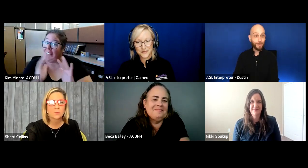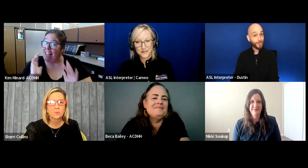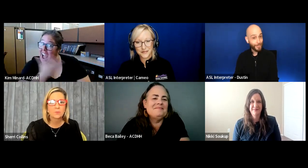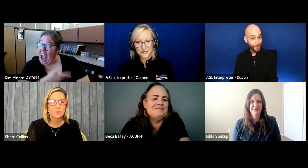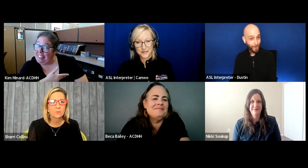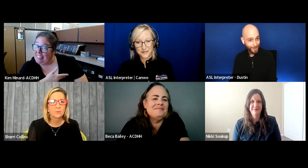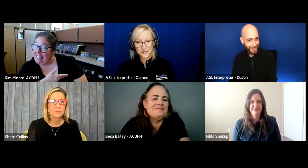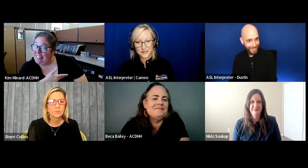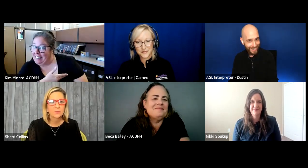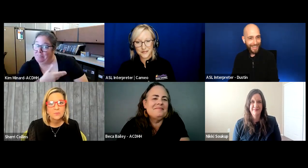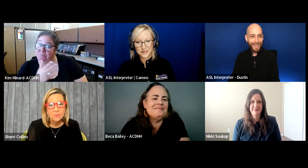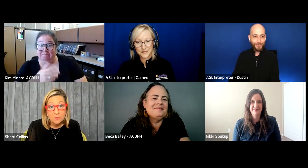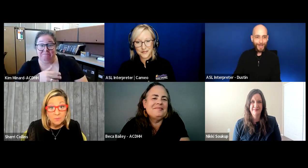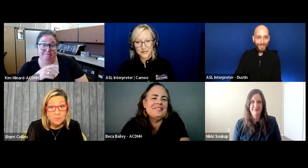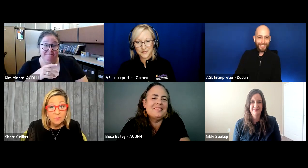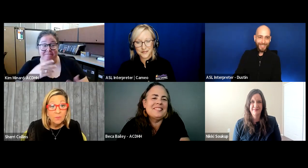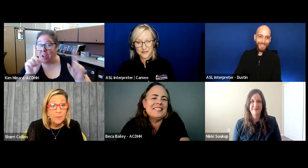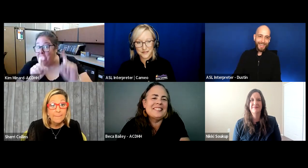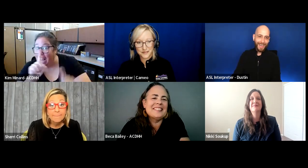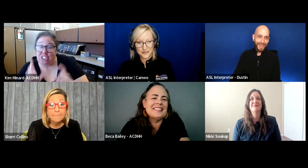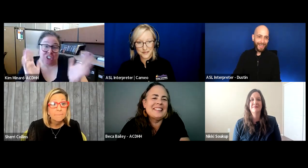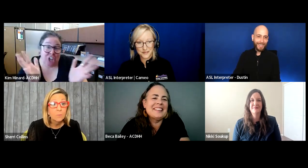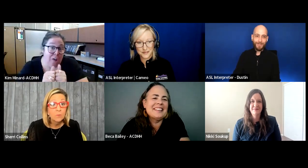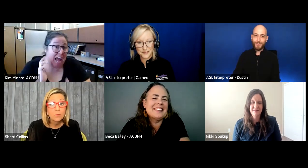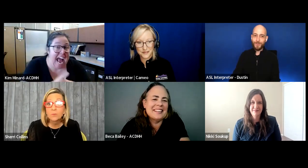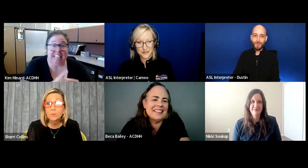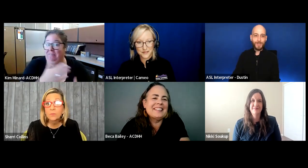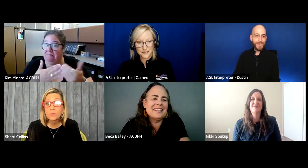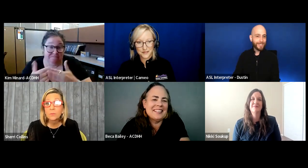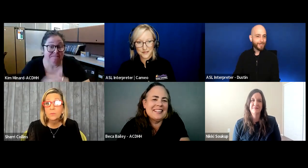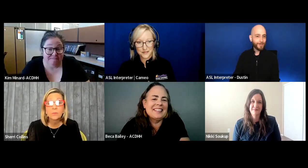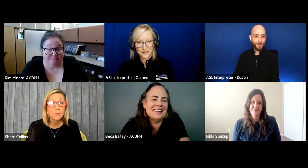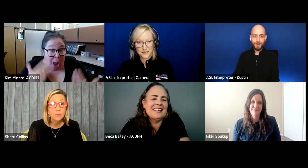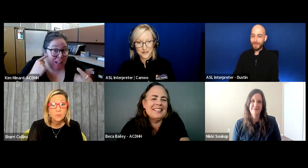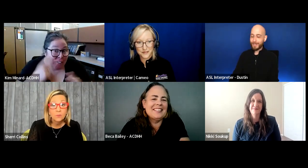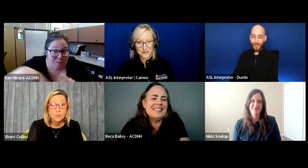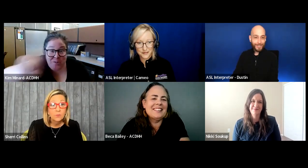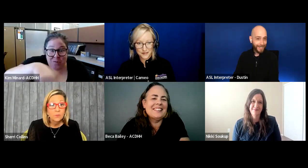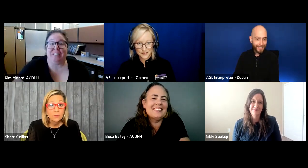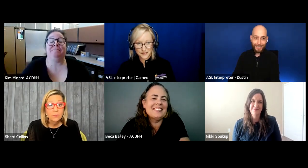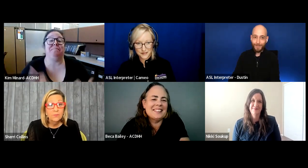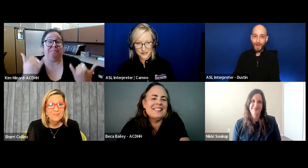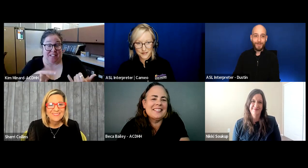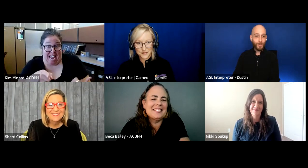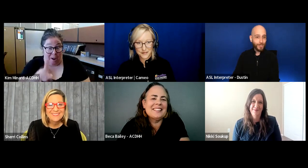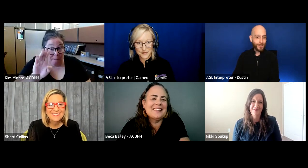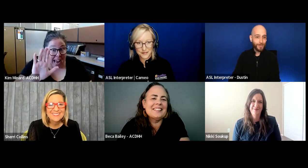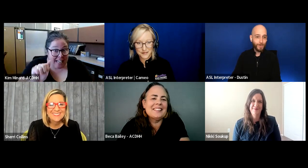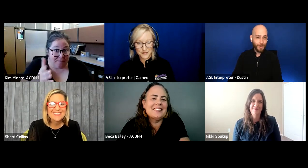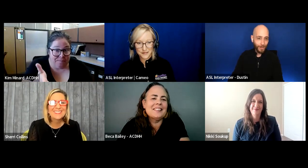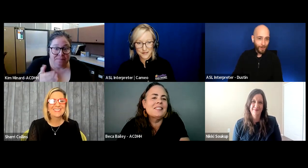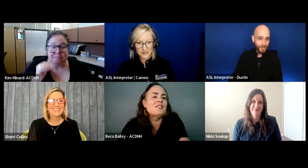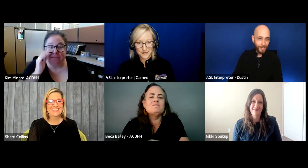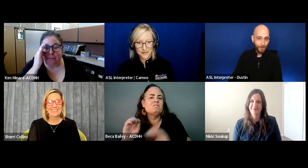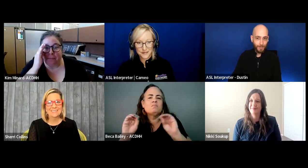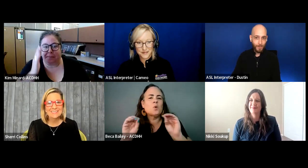and YouTube. So be sure to check our website as well. And if you need to contact us, if you have any